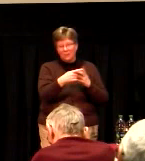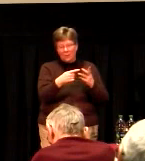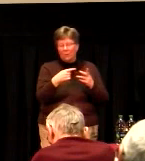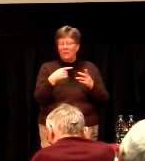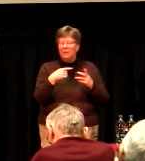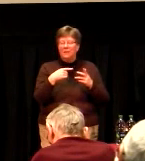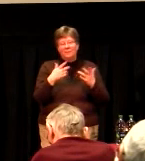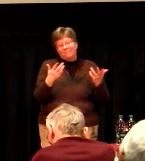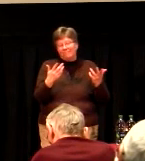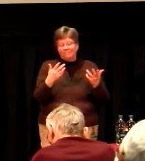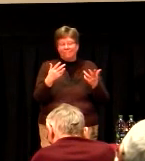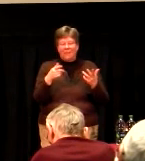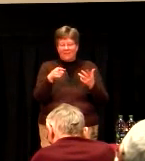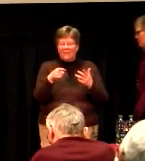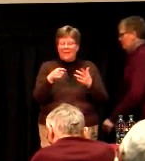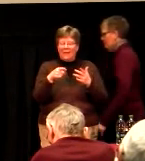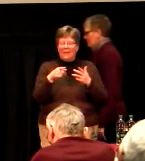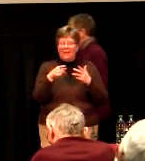pressure, so